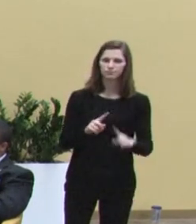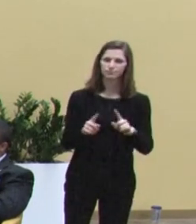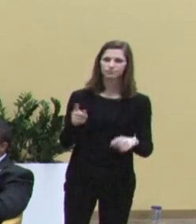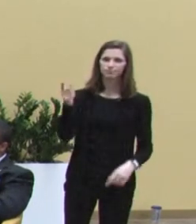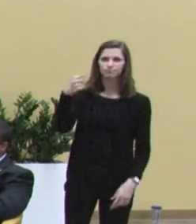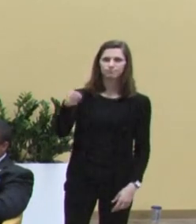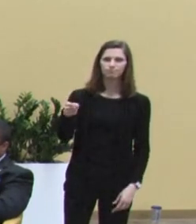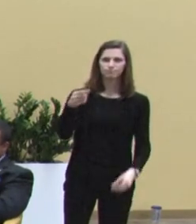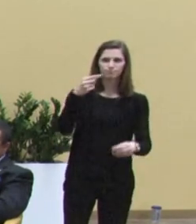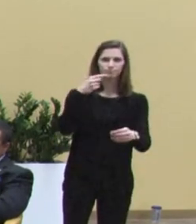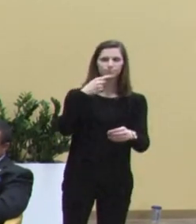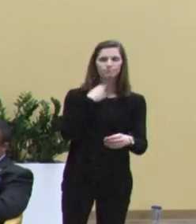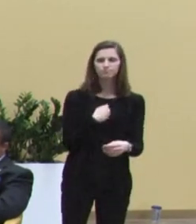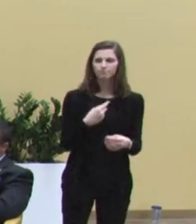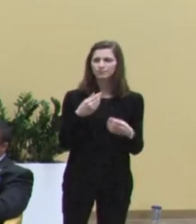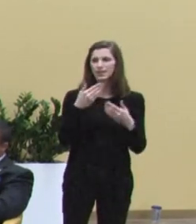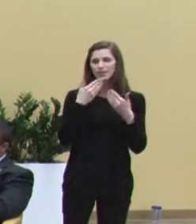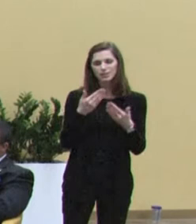anything back.